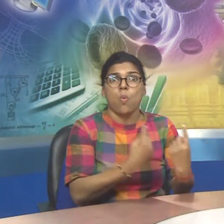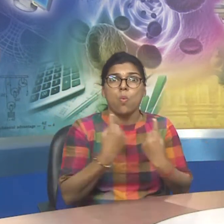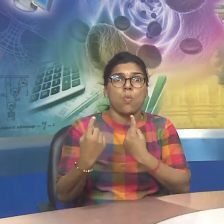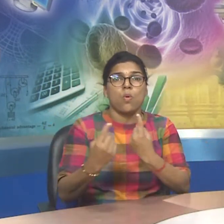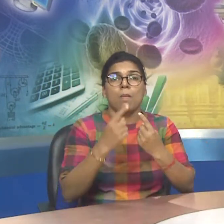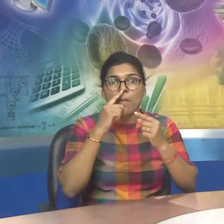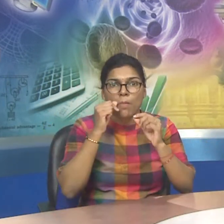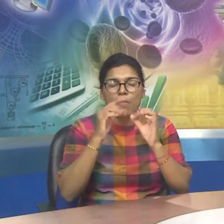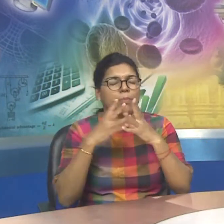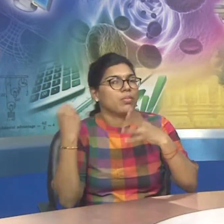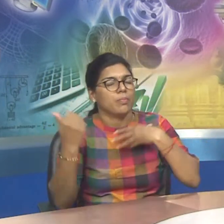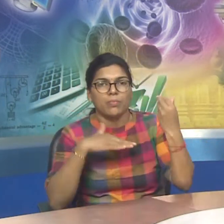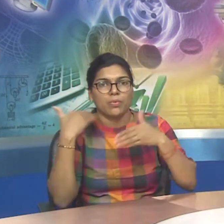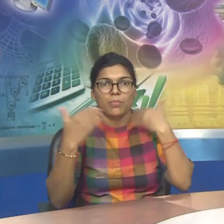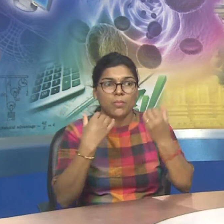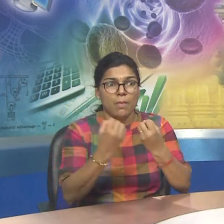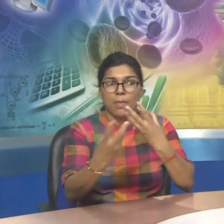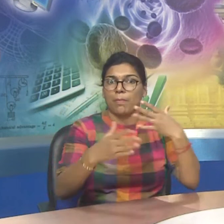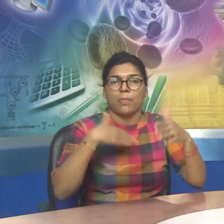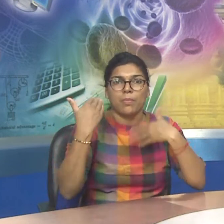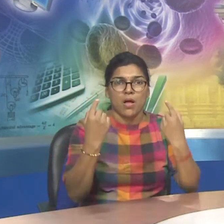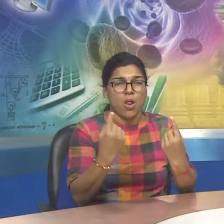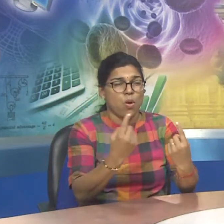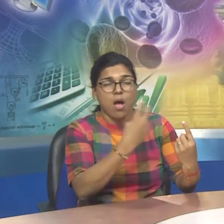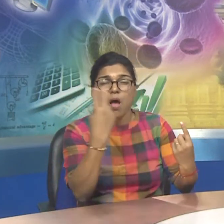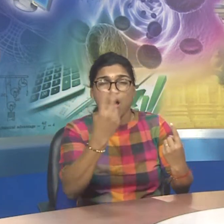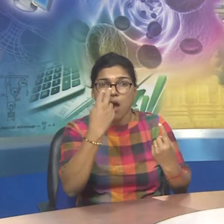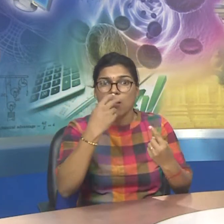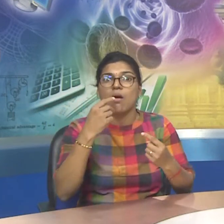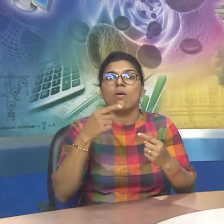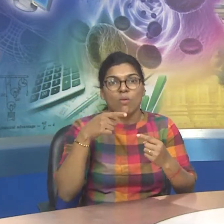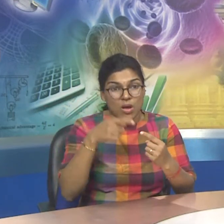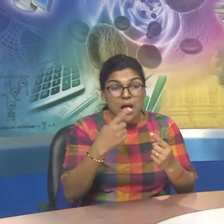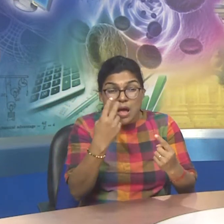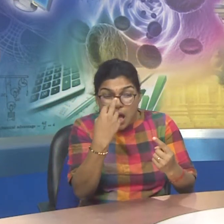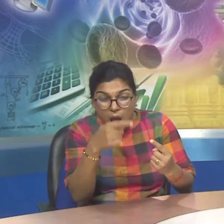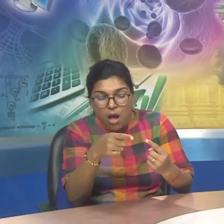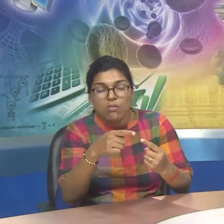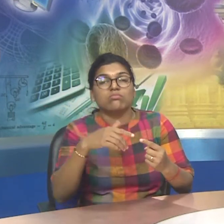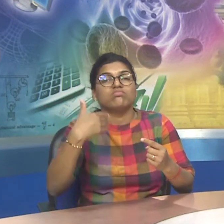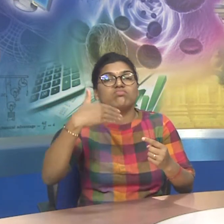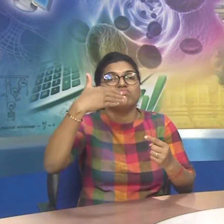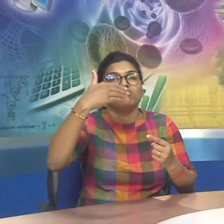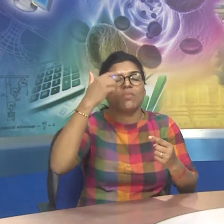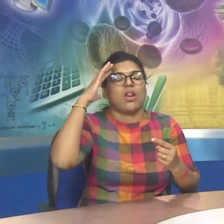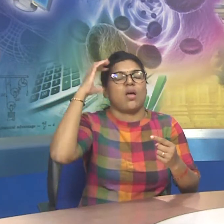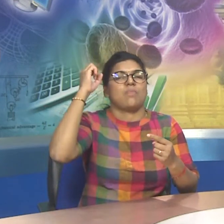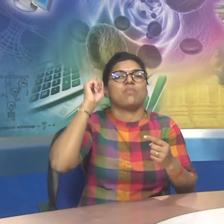"This is our cry, this is our prayer, peace on earth."